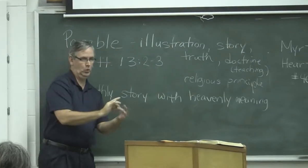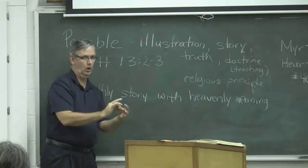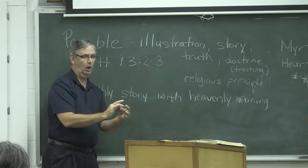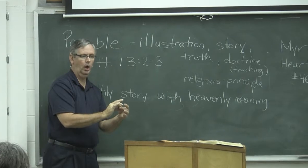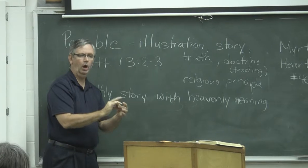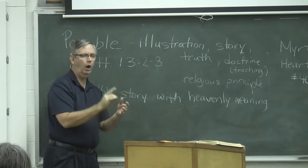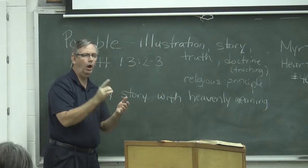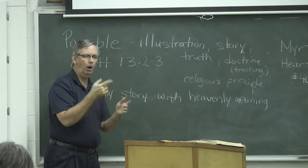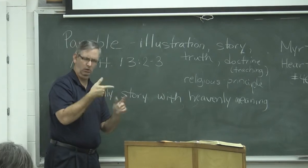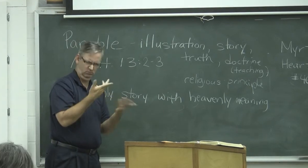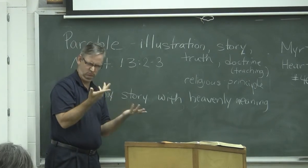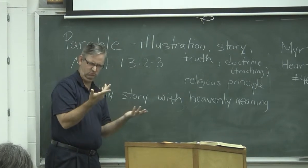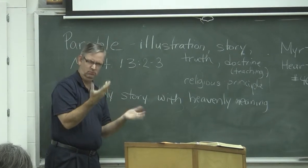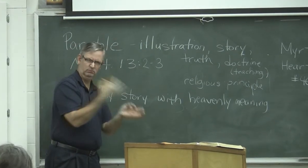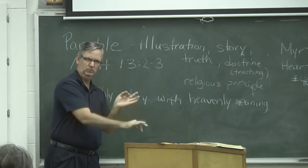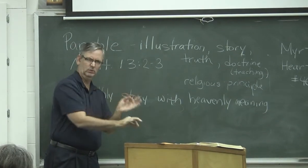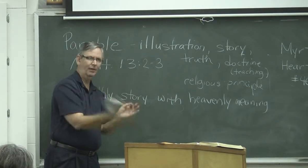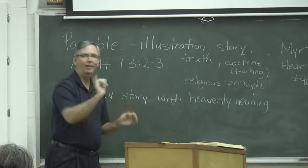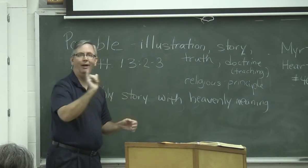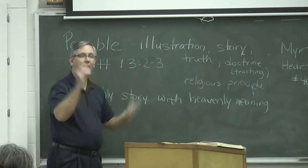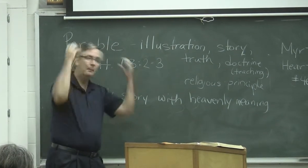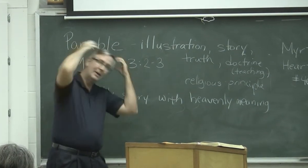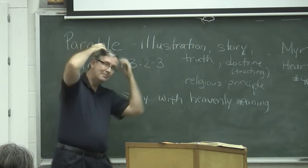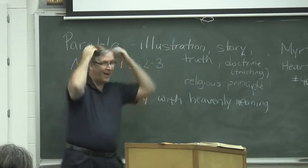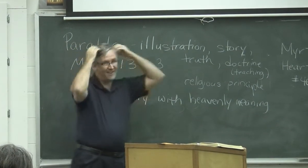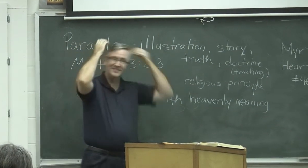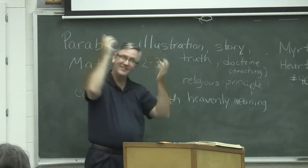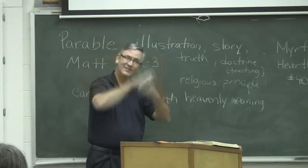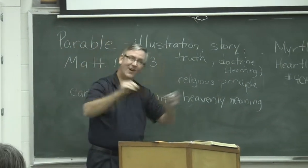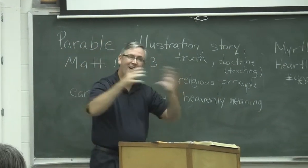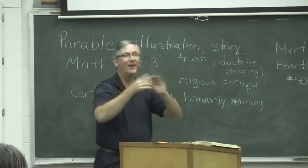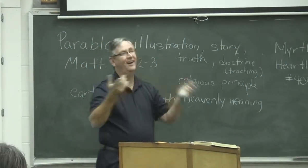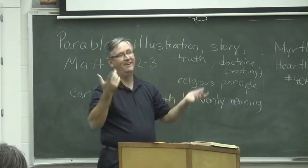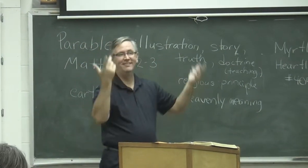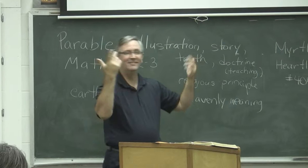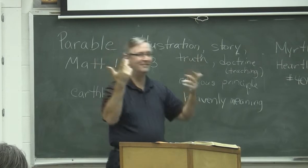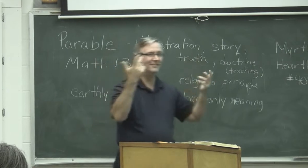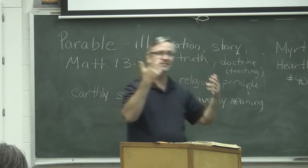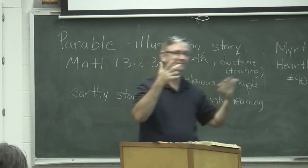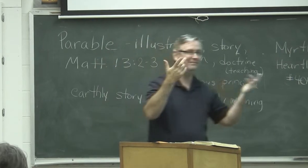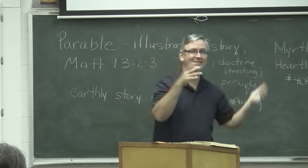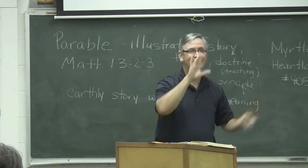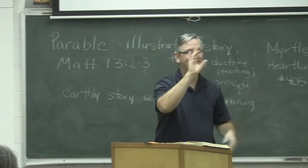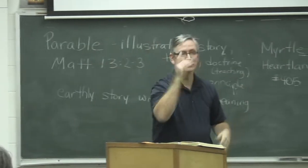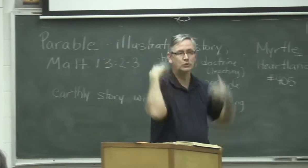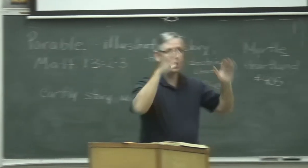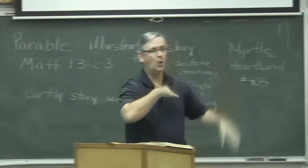an earthly story, a story that is simple, like Mickey Mouse, a Disney story,